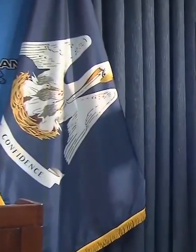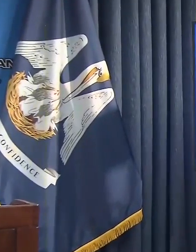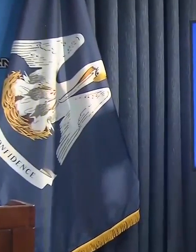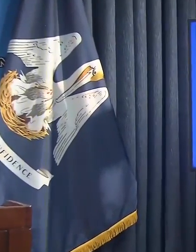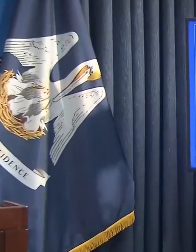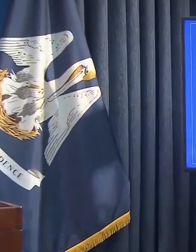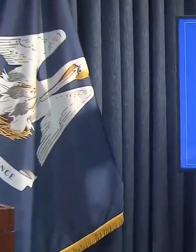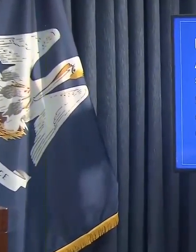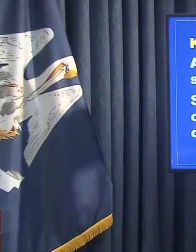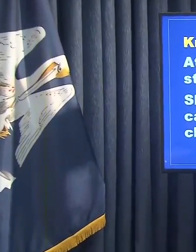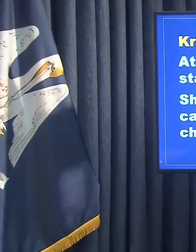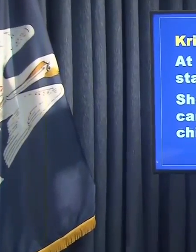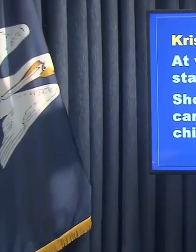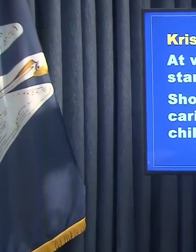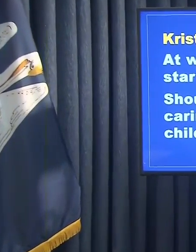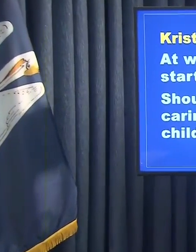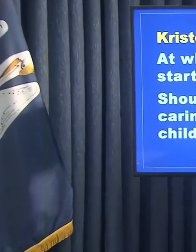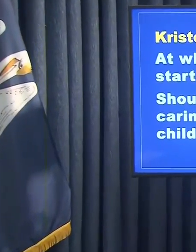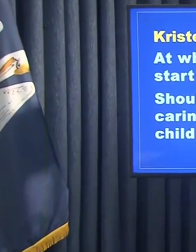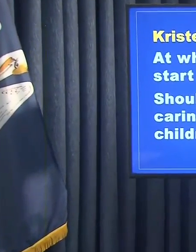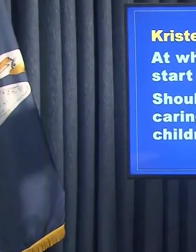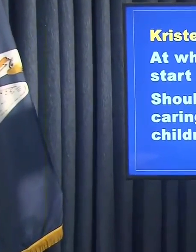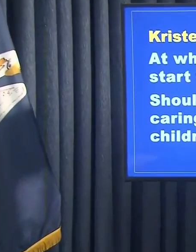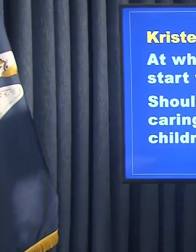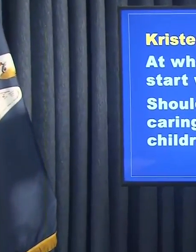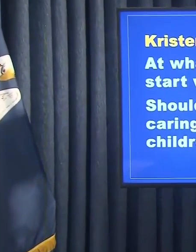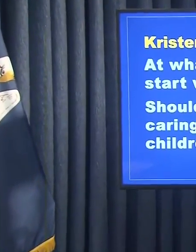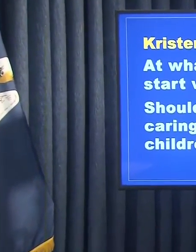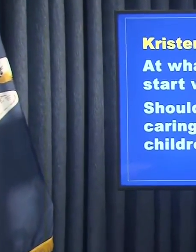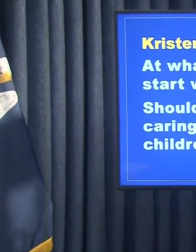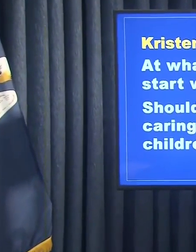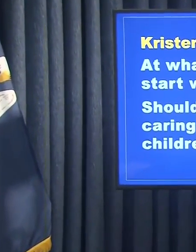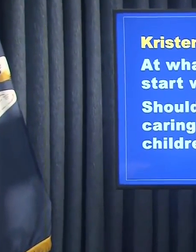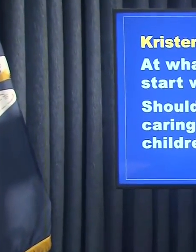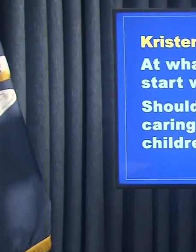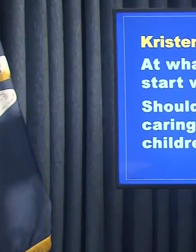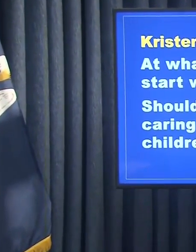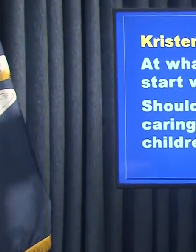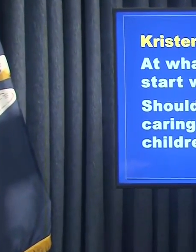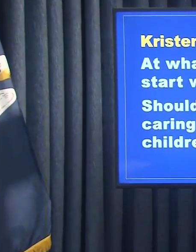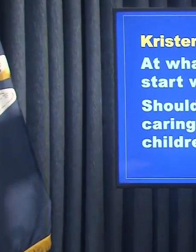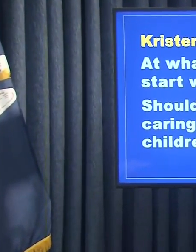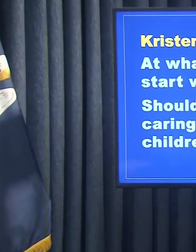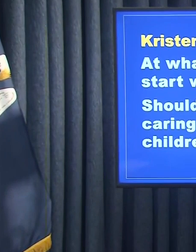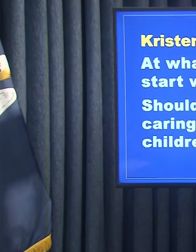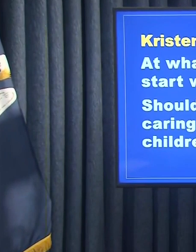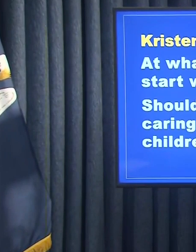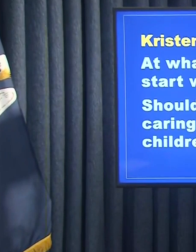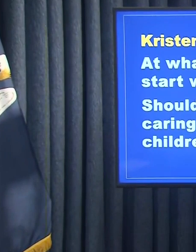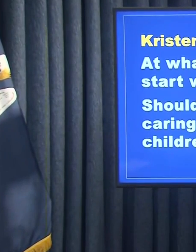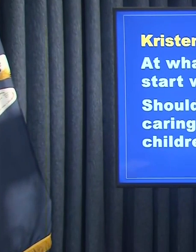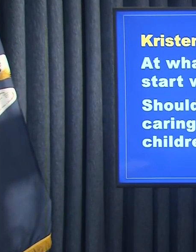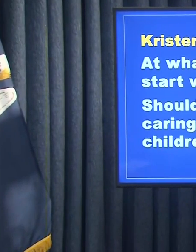and slow the spread of COVID-19. And fortunately or unfortunately, I think masks are going to be with us for a long